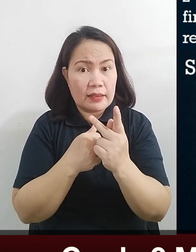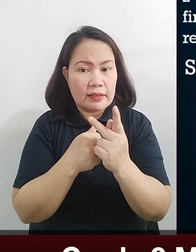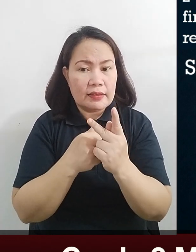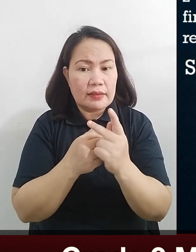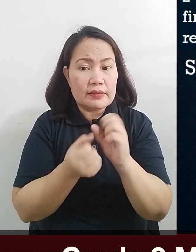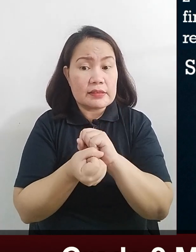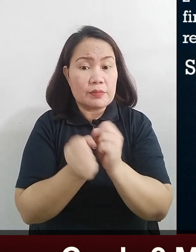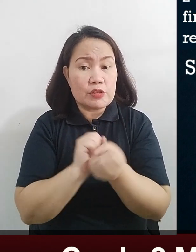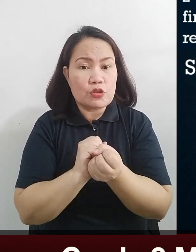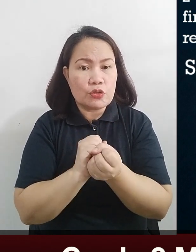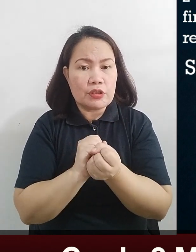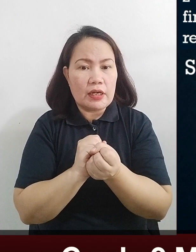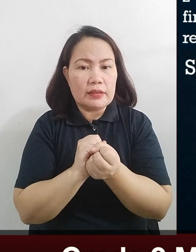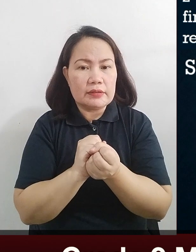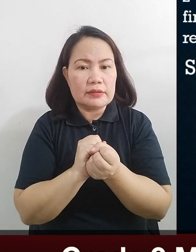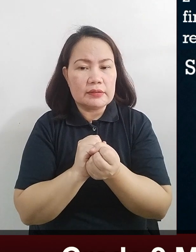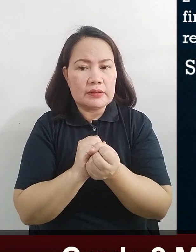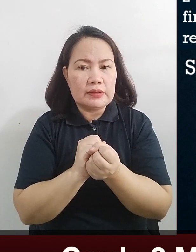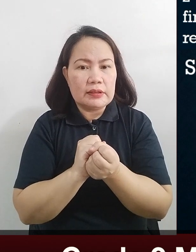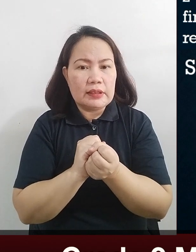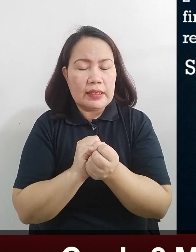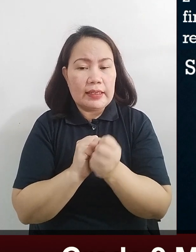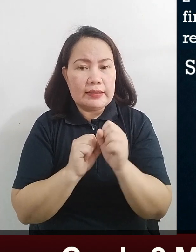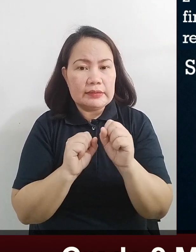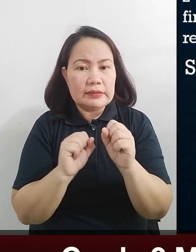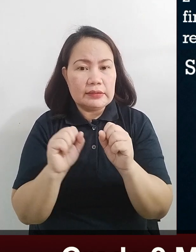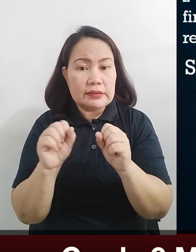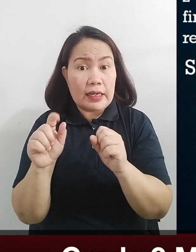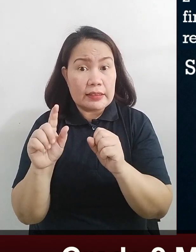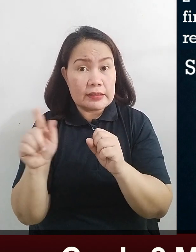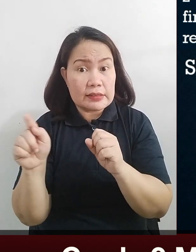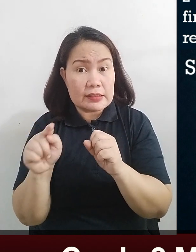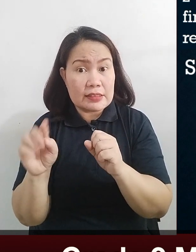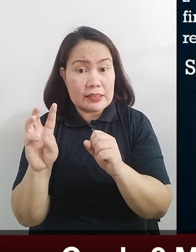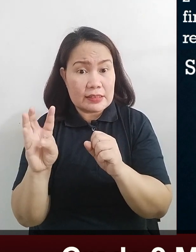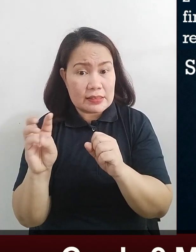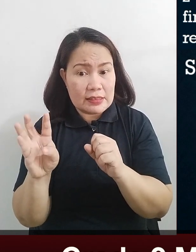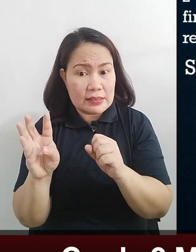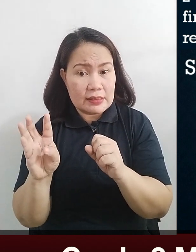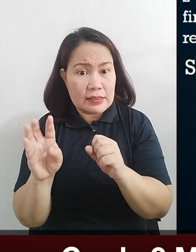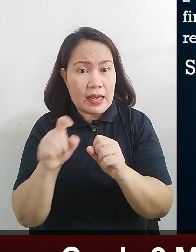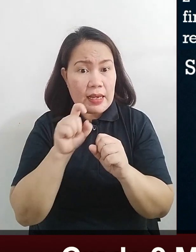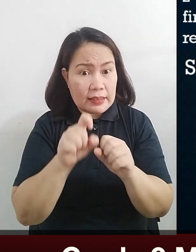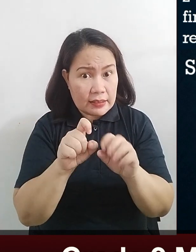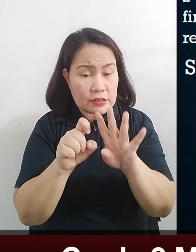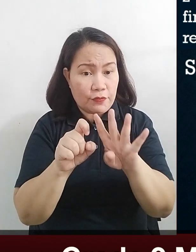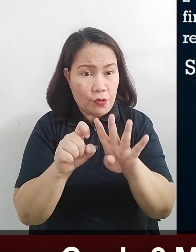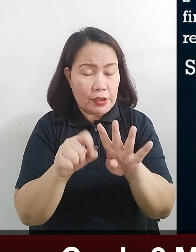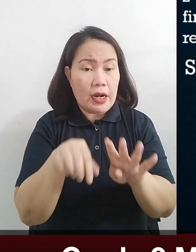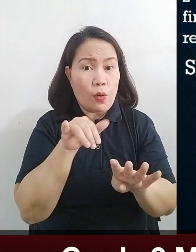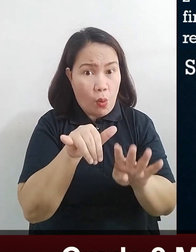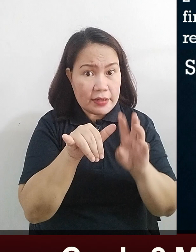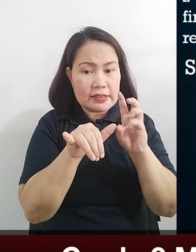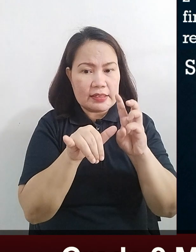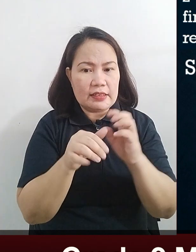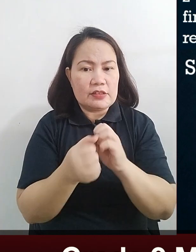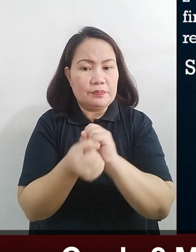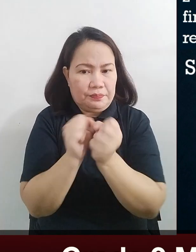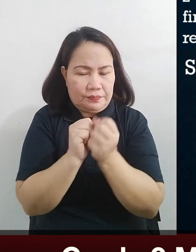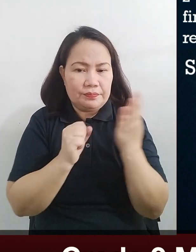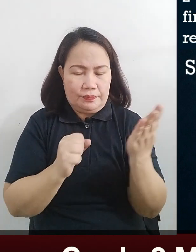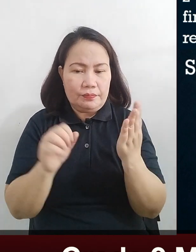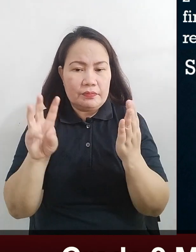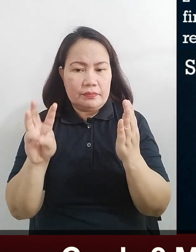of variation, so substitute natin yung given natin na 16, 4, and 6. So, yung Z natin is